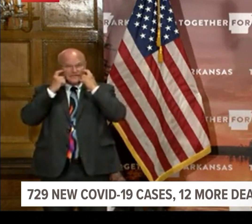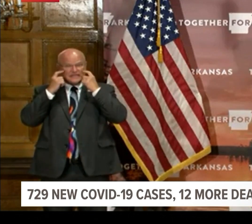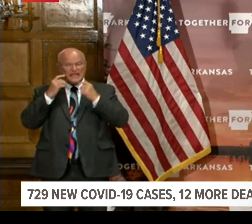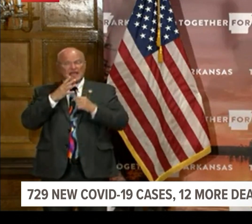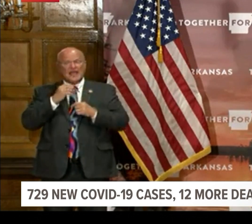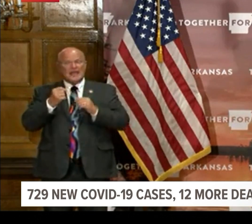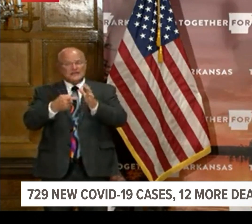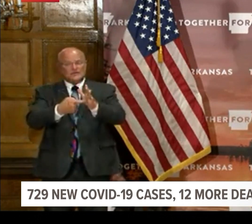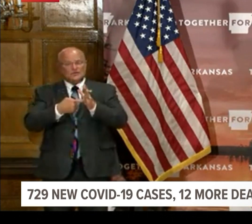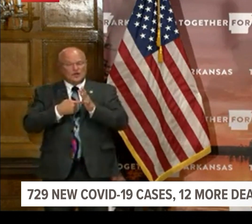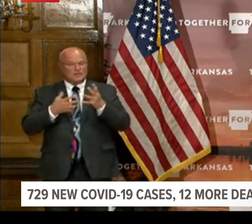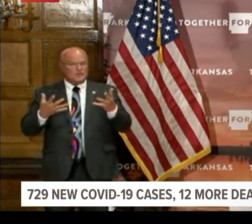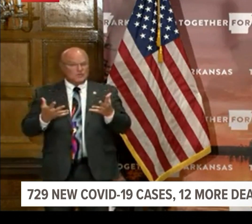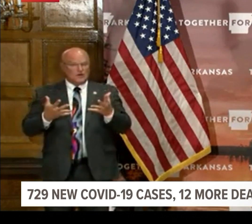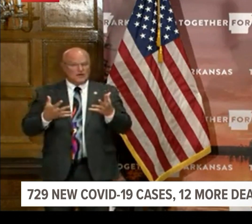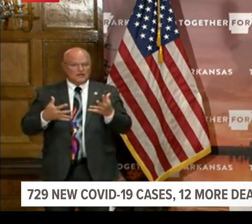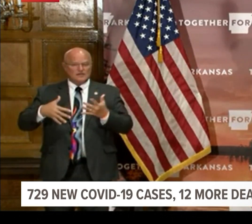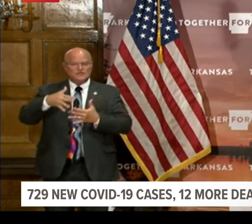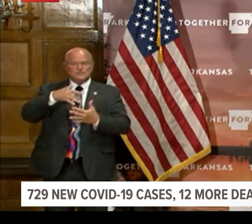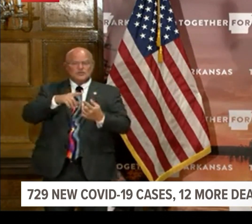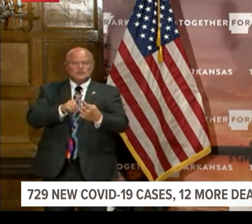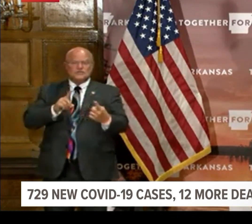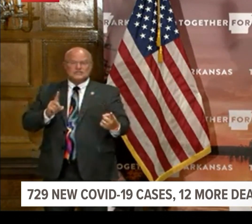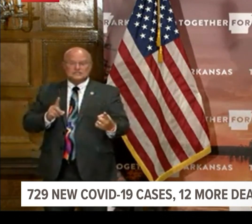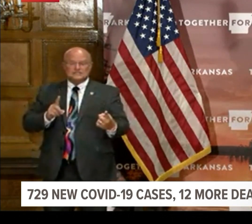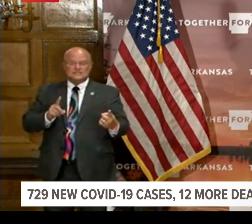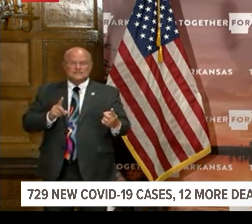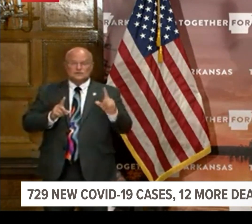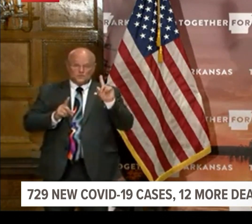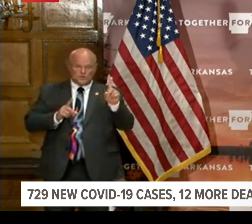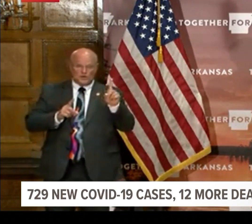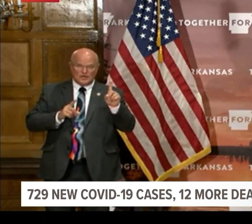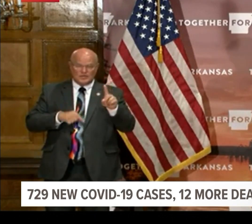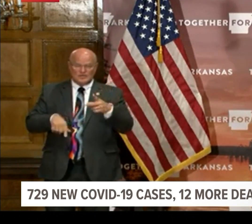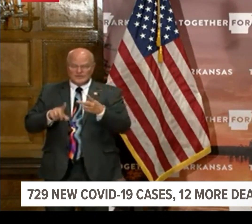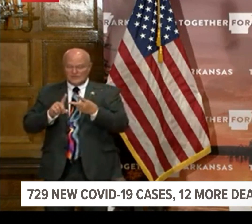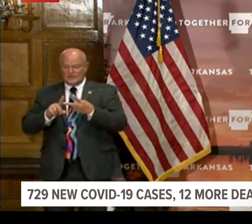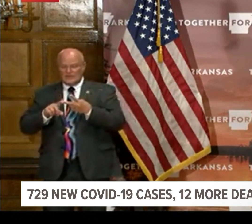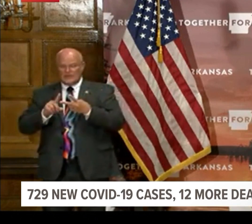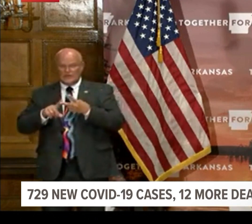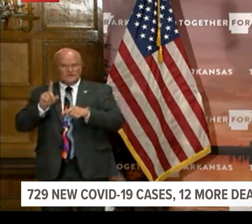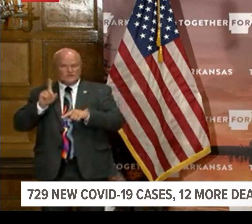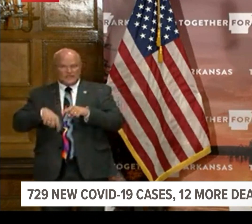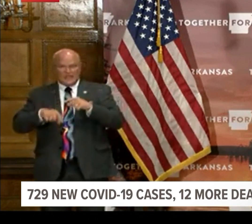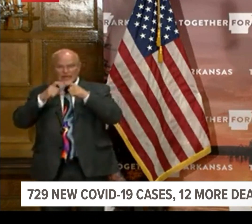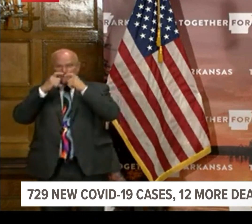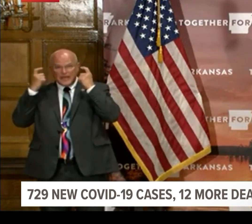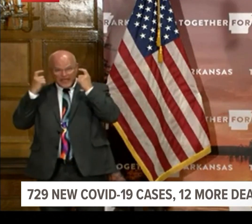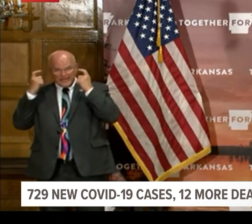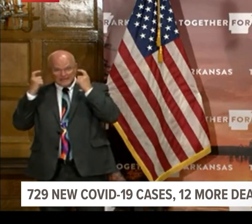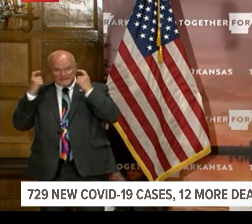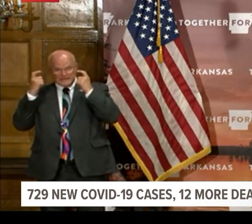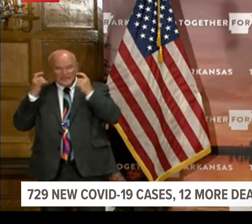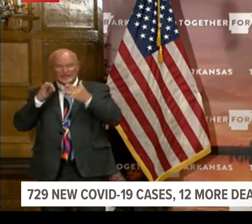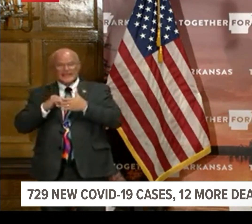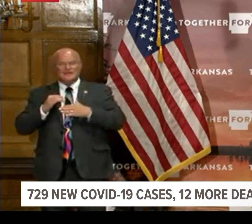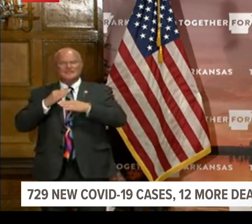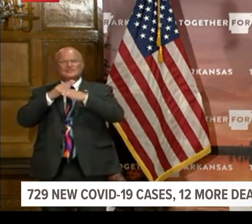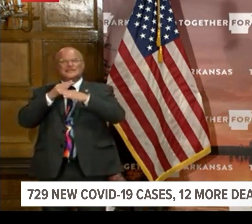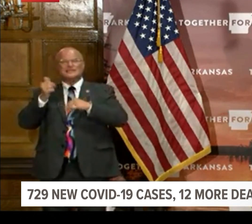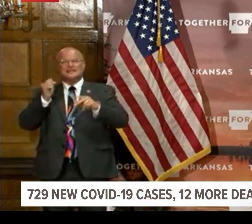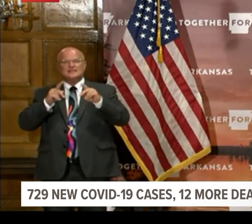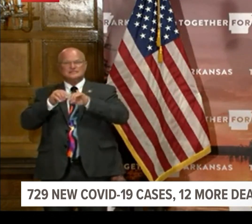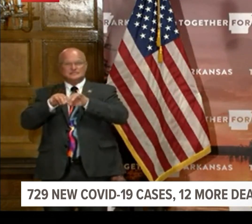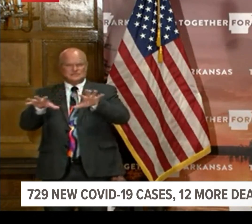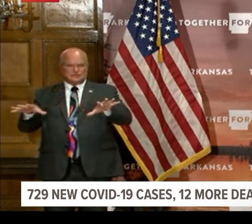the requirement is you social distance. If you can't do that, then you wear a mask because that protects others from getting that virus and